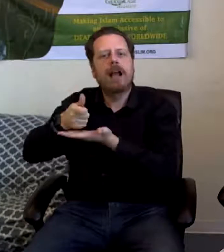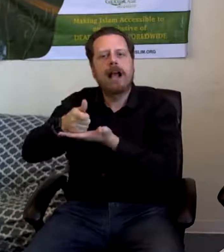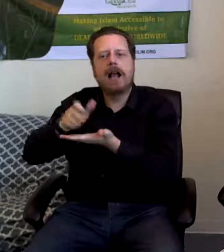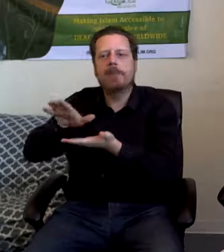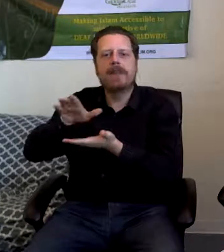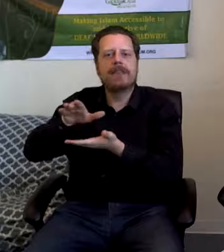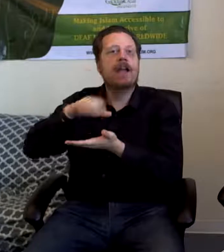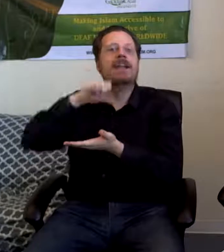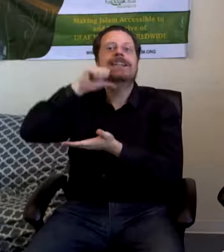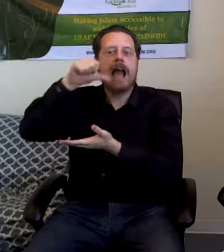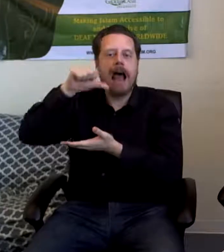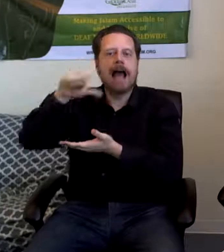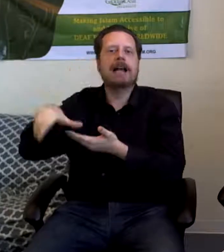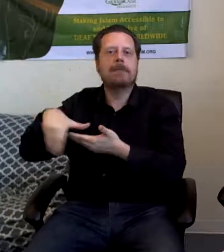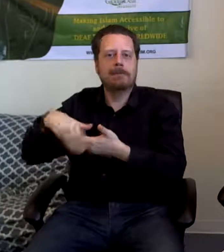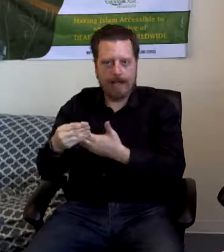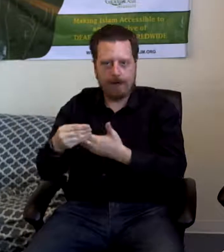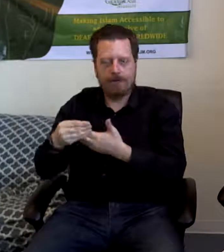their unmarried